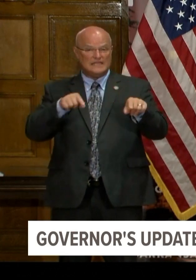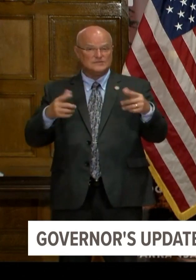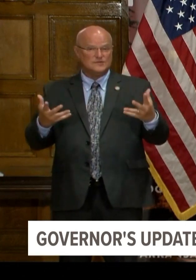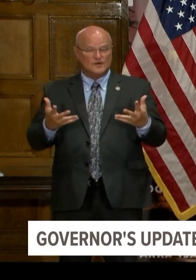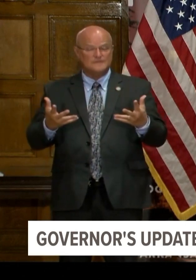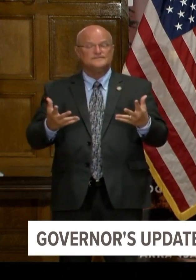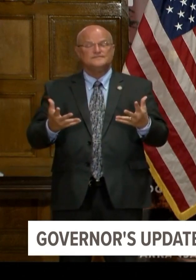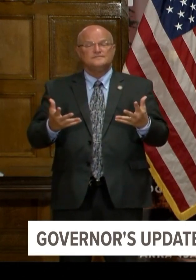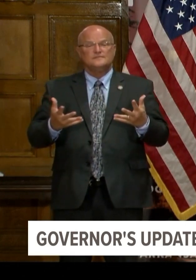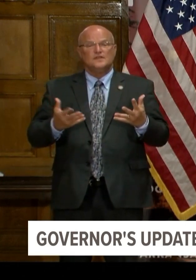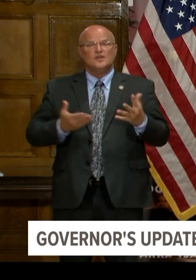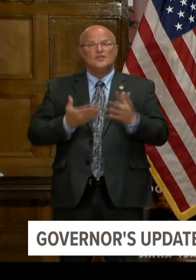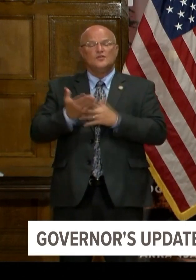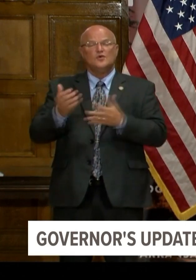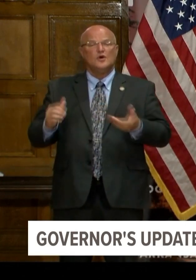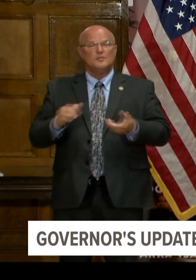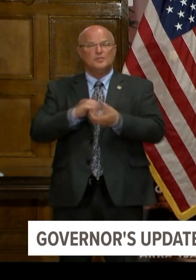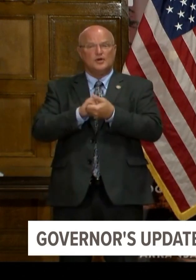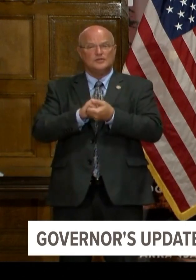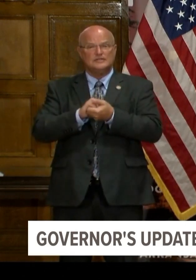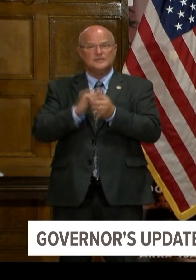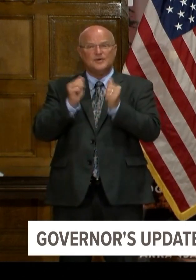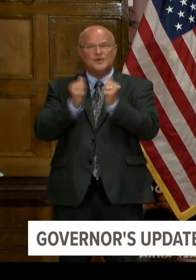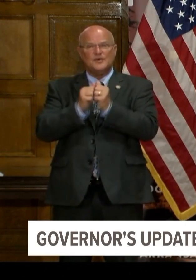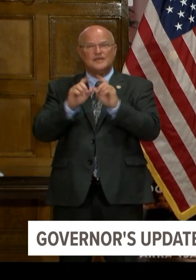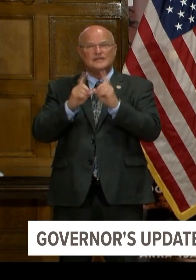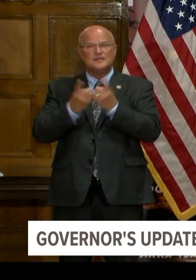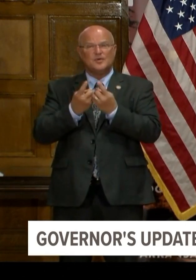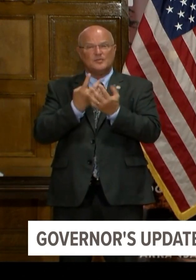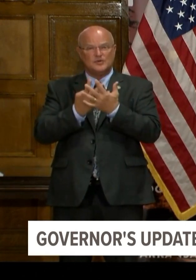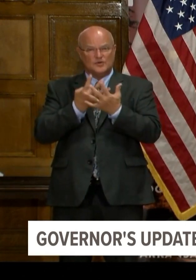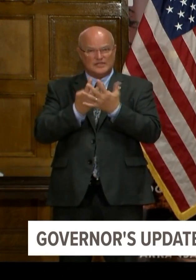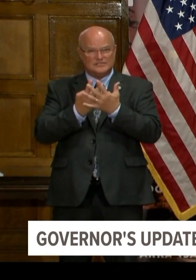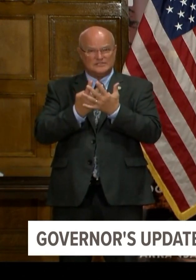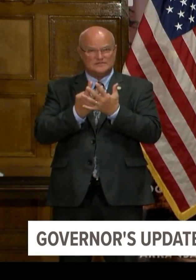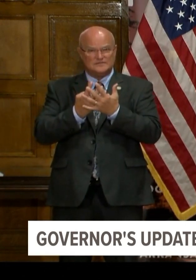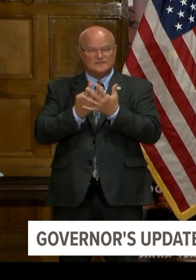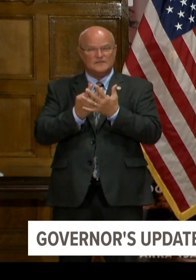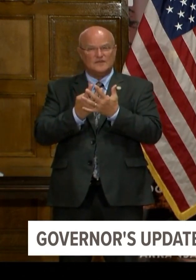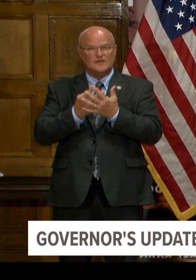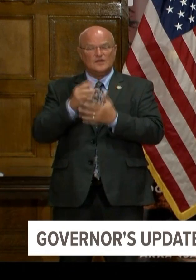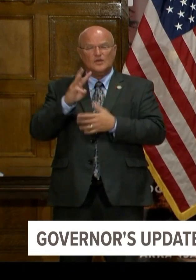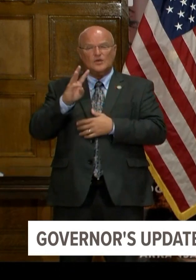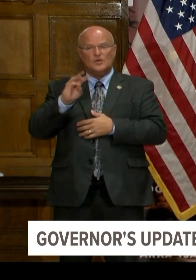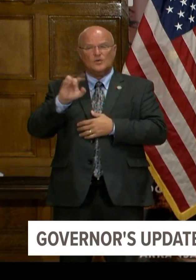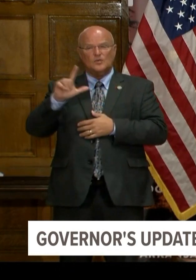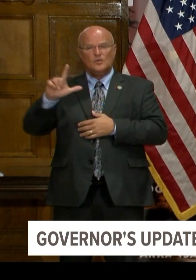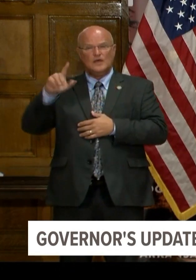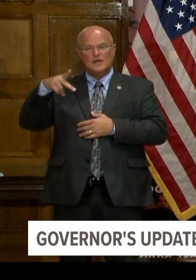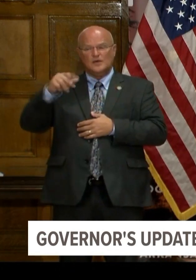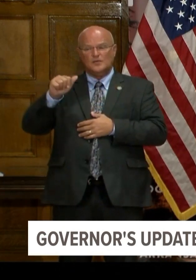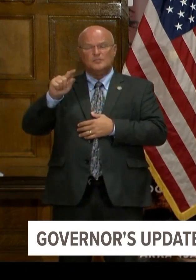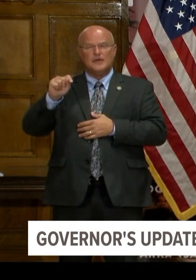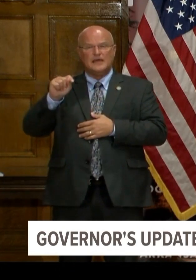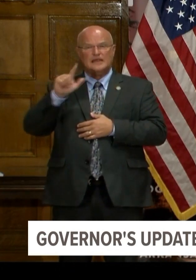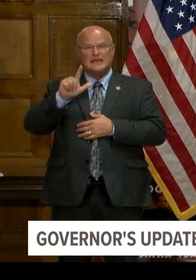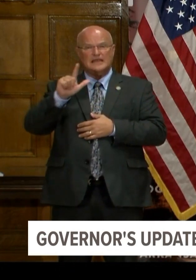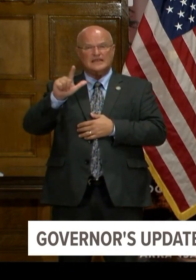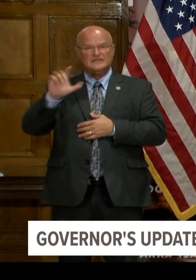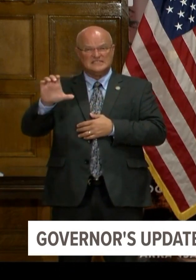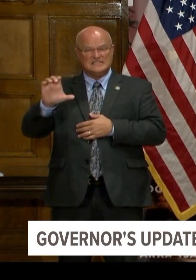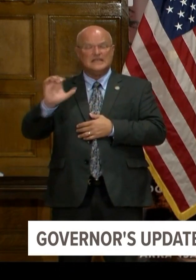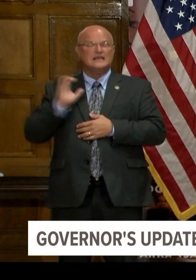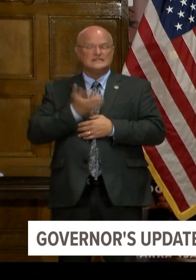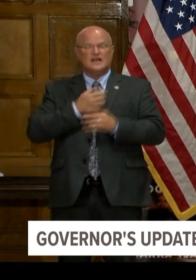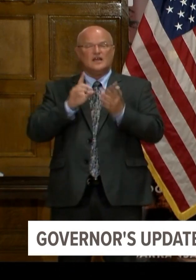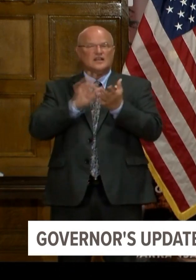is that through a partnership with the Department of Corrections, WellPath LLC, which is our contract medical provider, and the